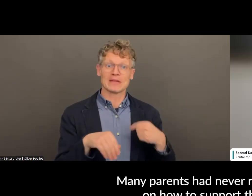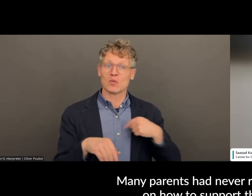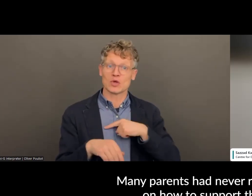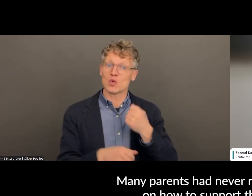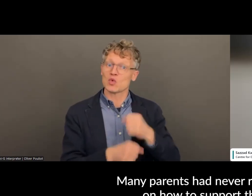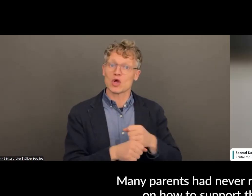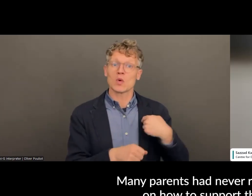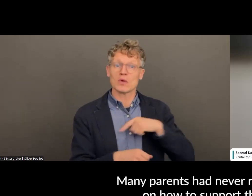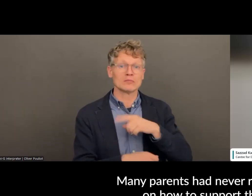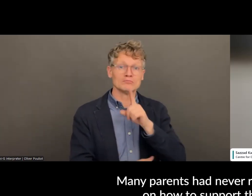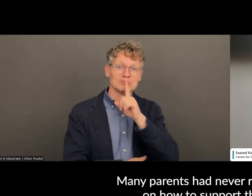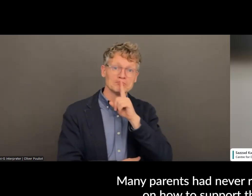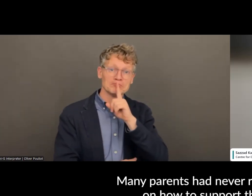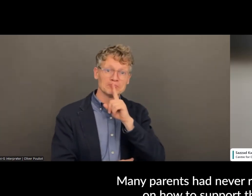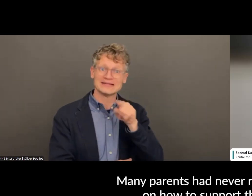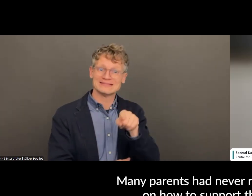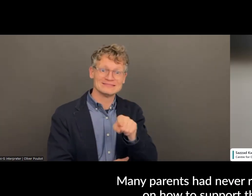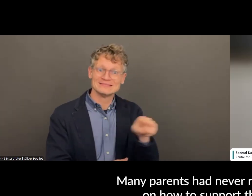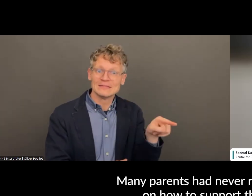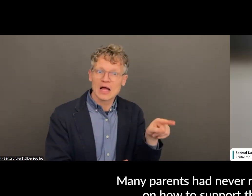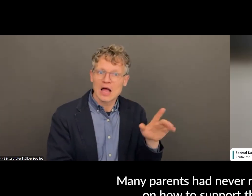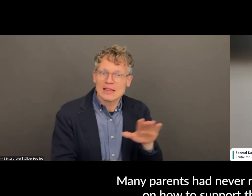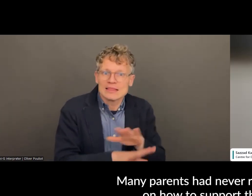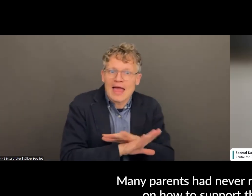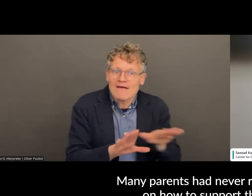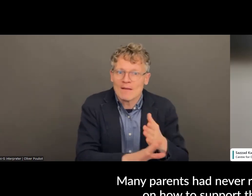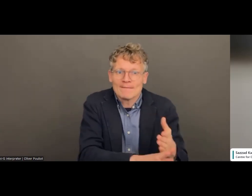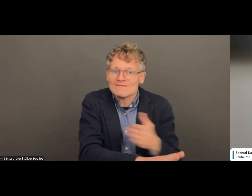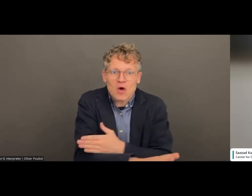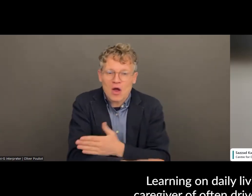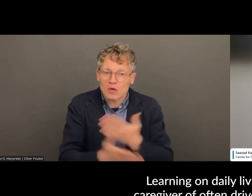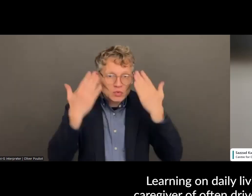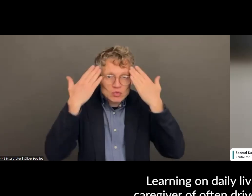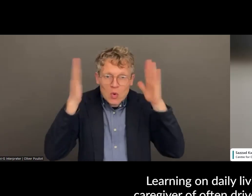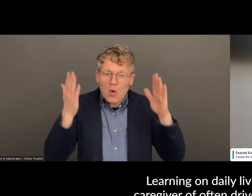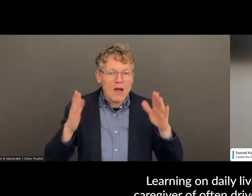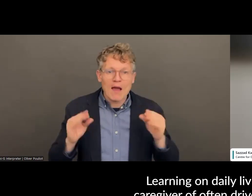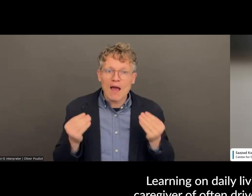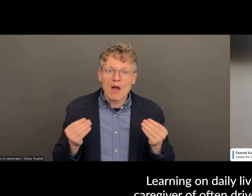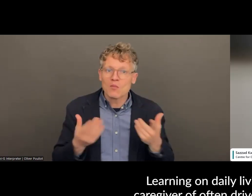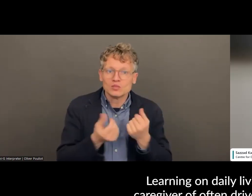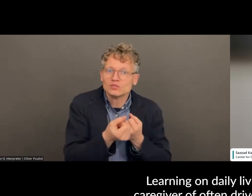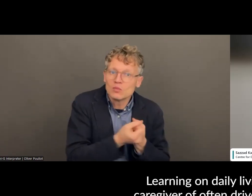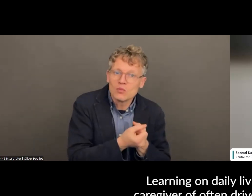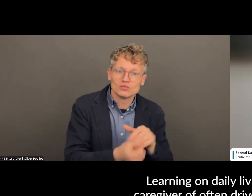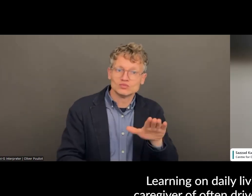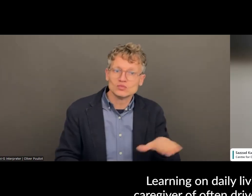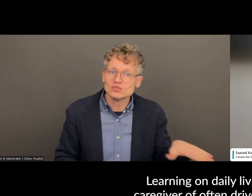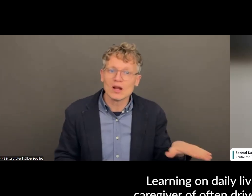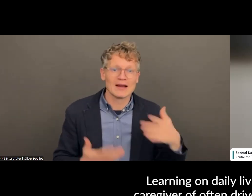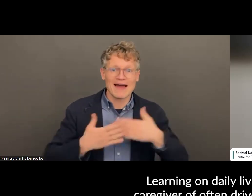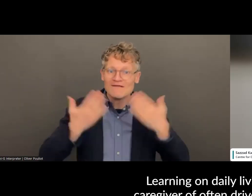parents had never received guidance on how to support their children learning on daily living at